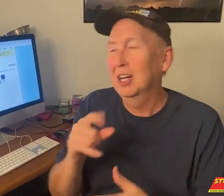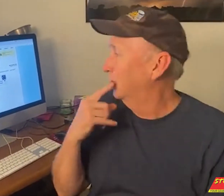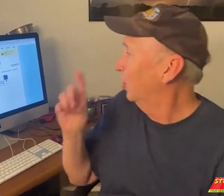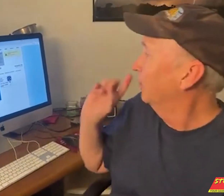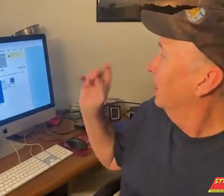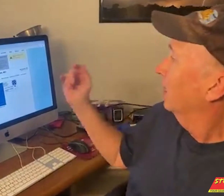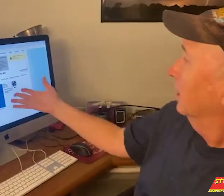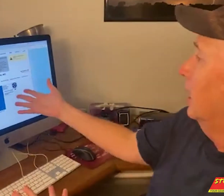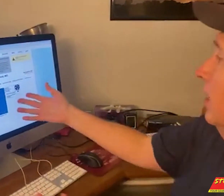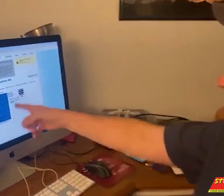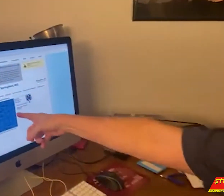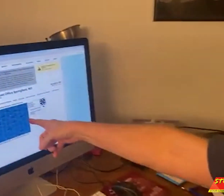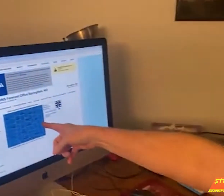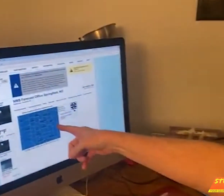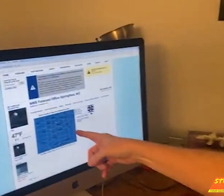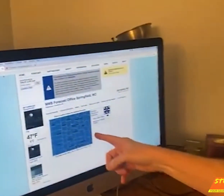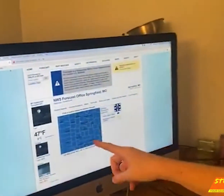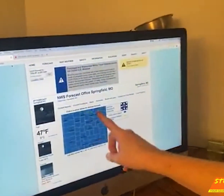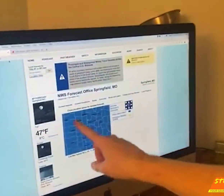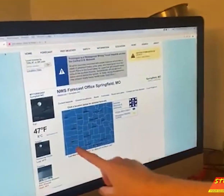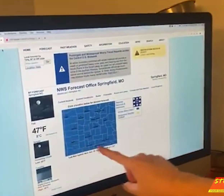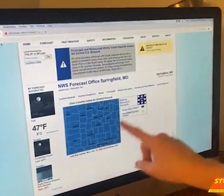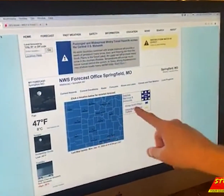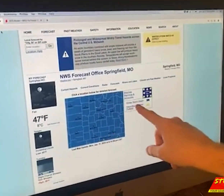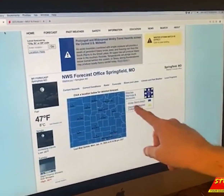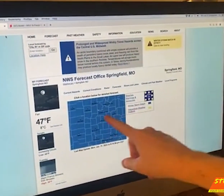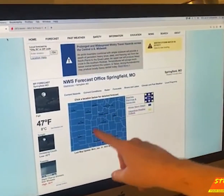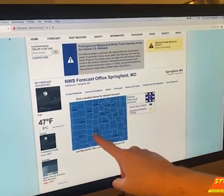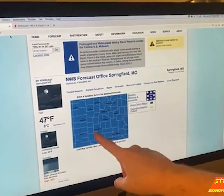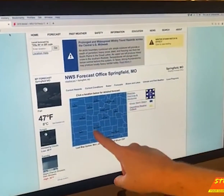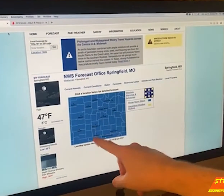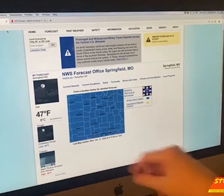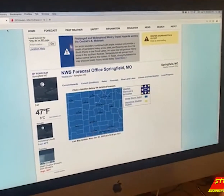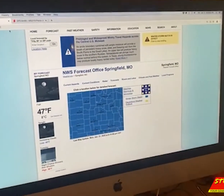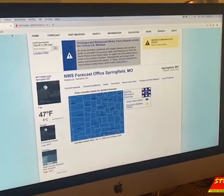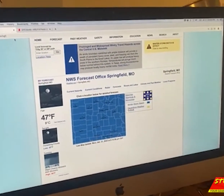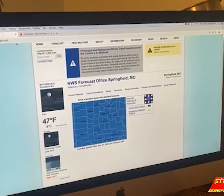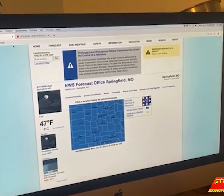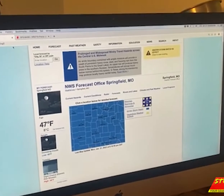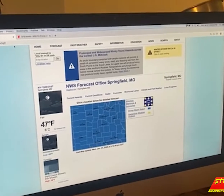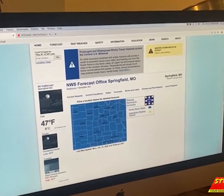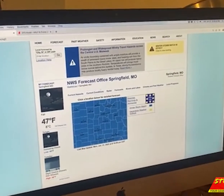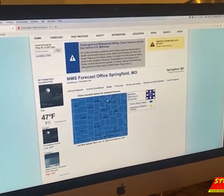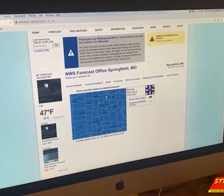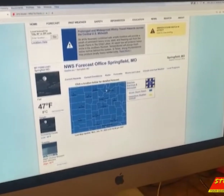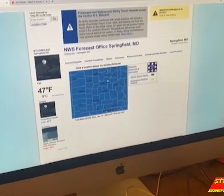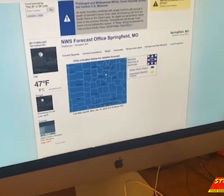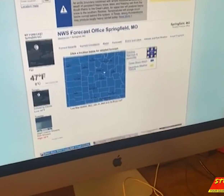So the entire area is under a winter storm watch. I'm going to go down here and scroll down. You can get